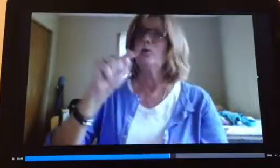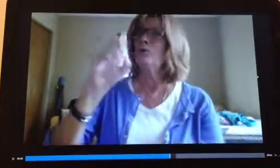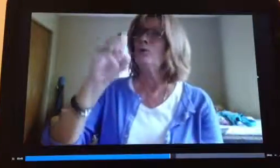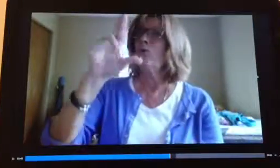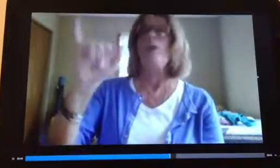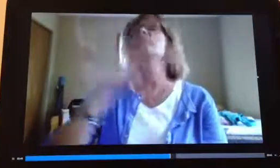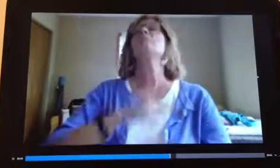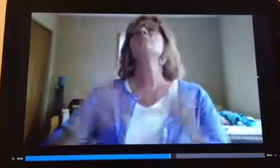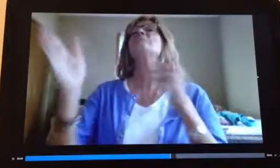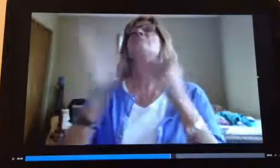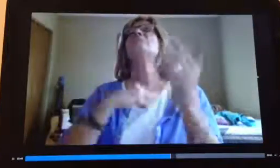amazing artist.